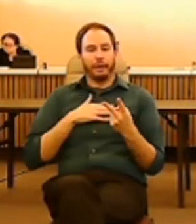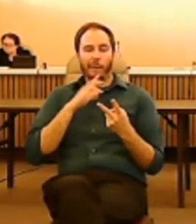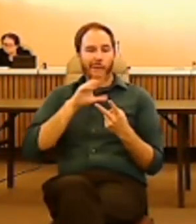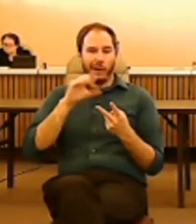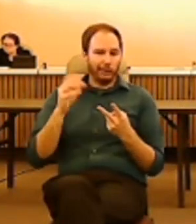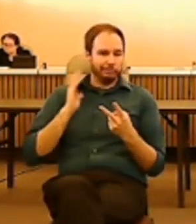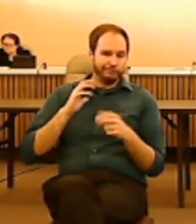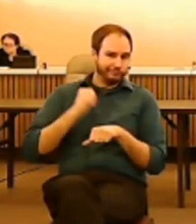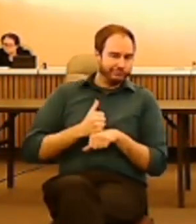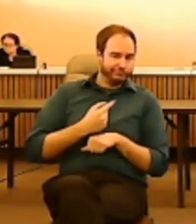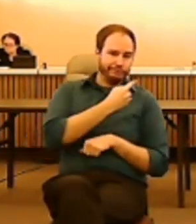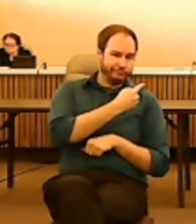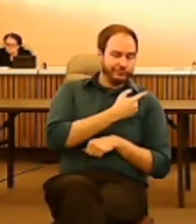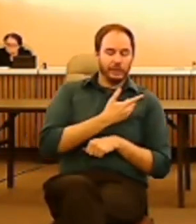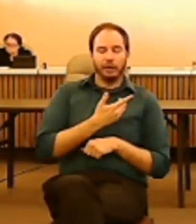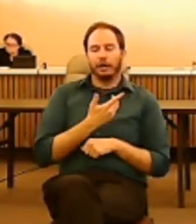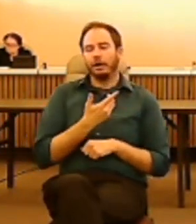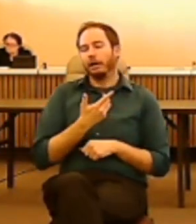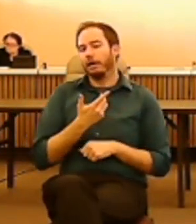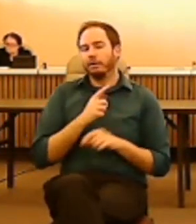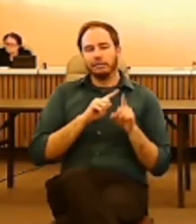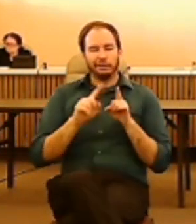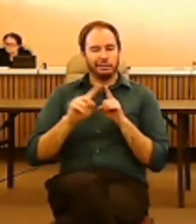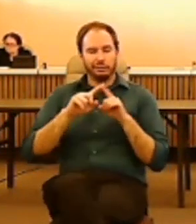company's located.